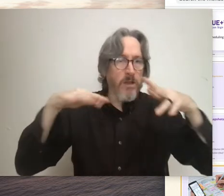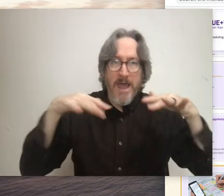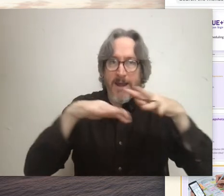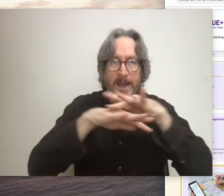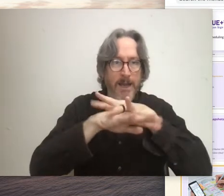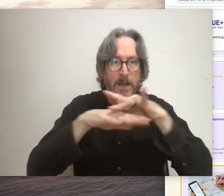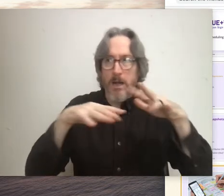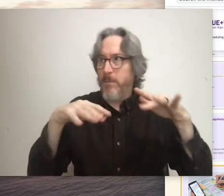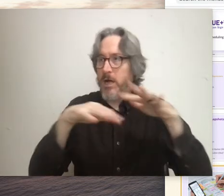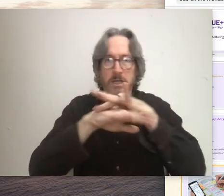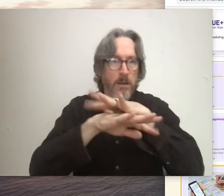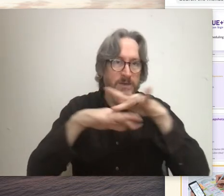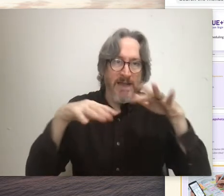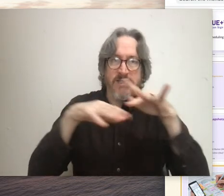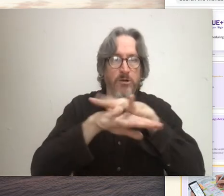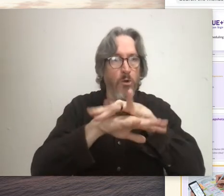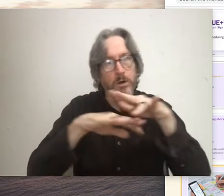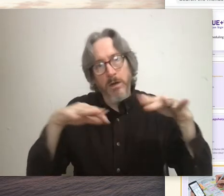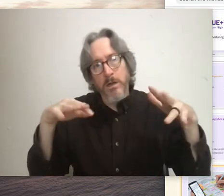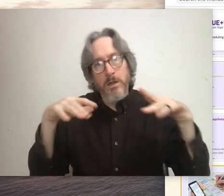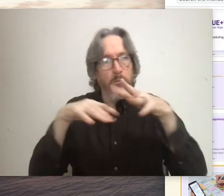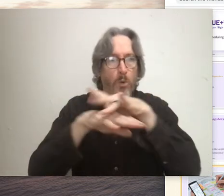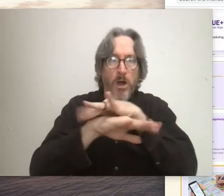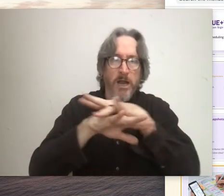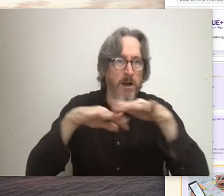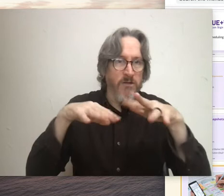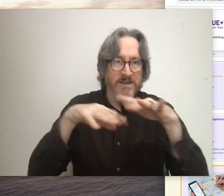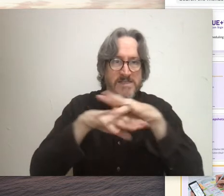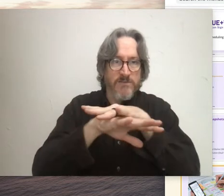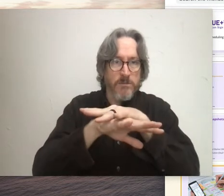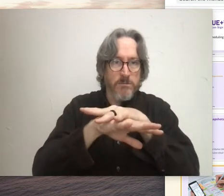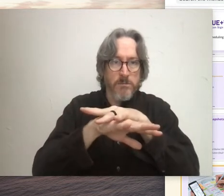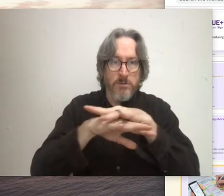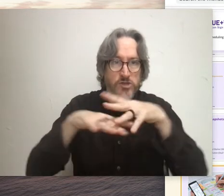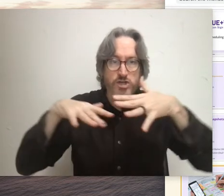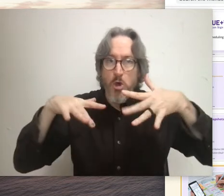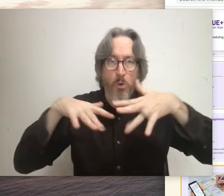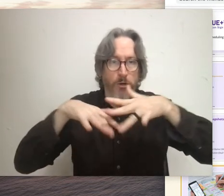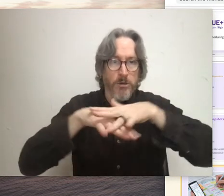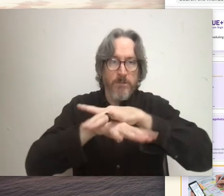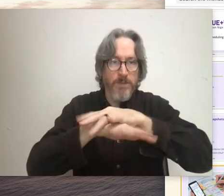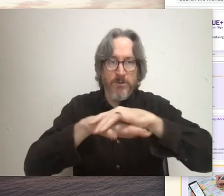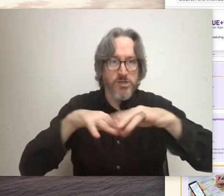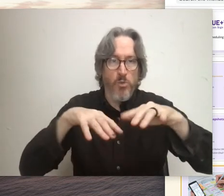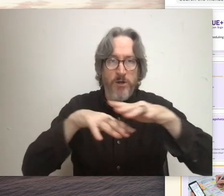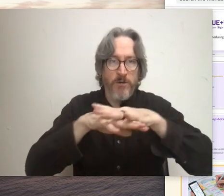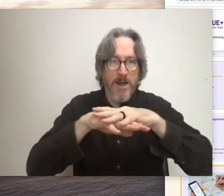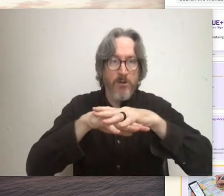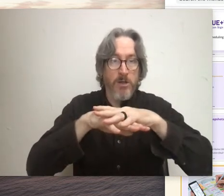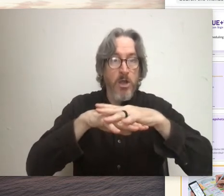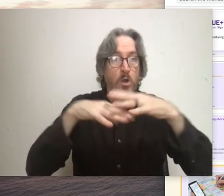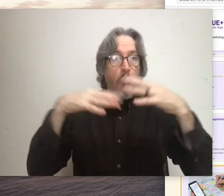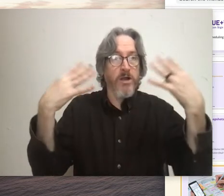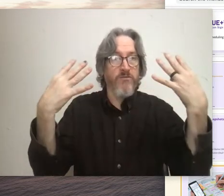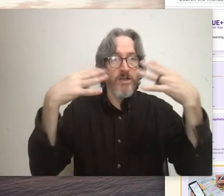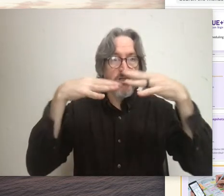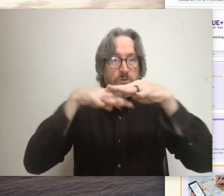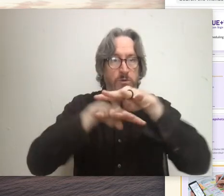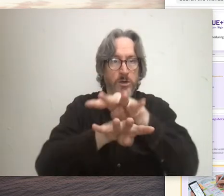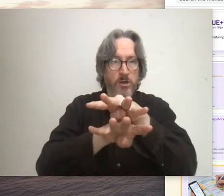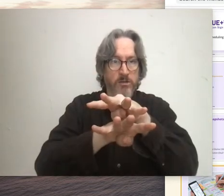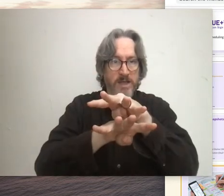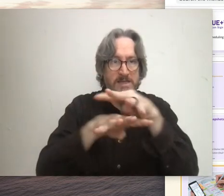people at a club dancing or walking around a festival, there's no order. People are just wandering around. Where if